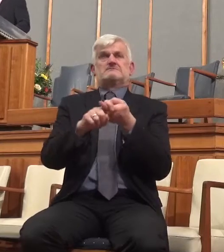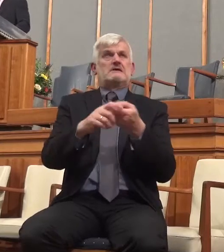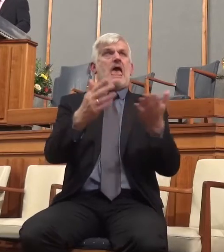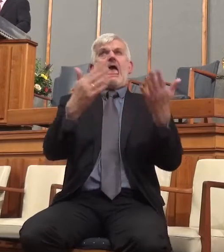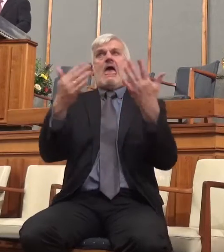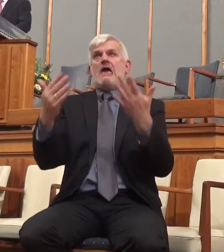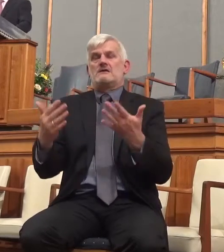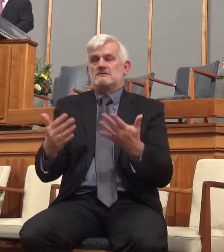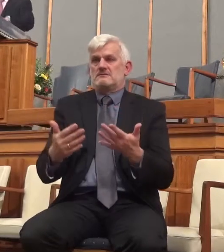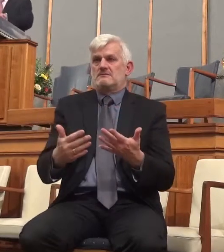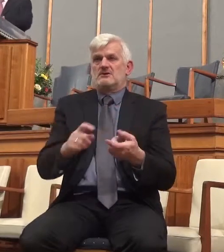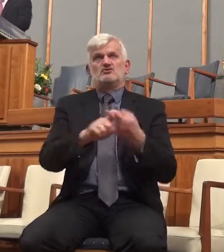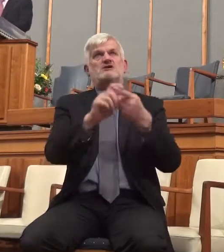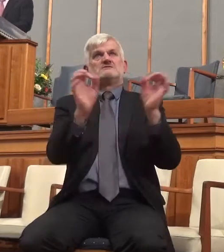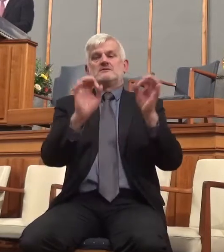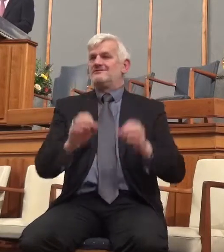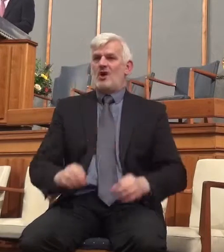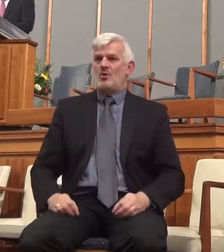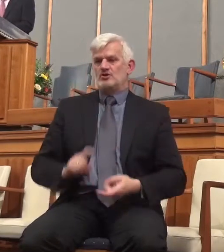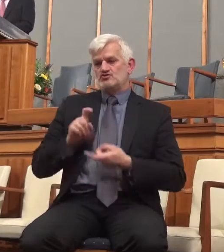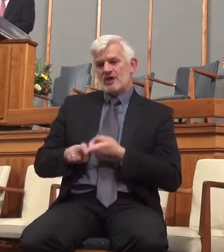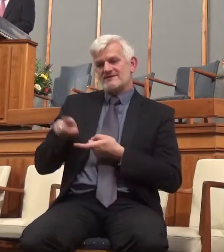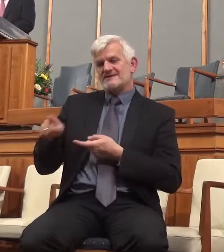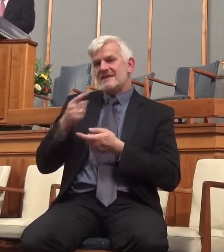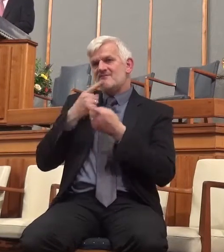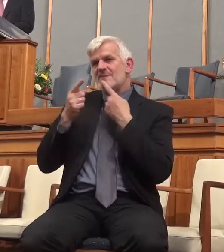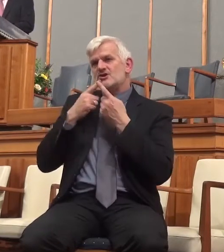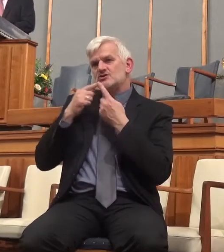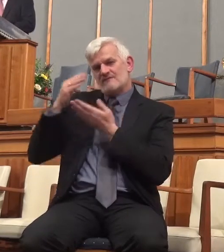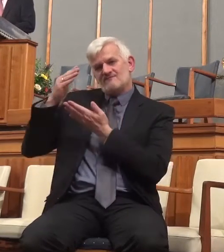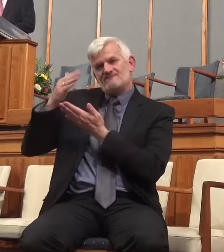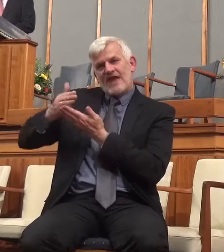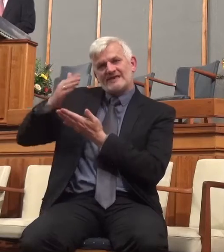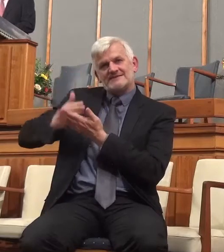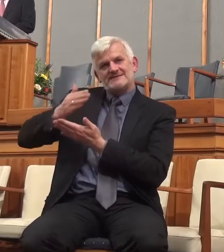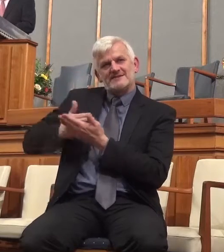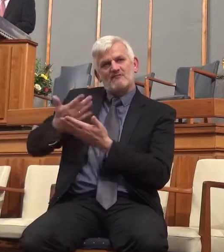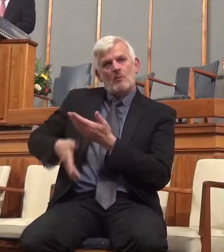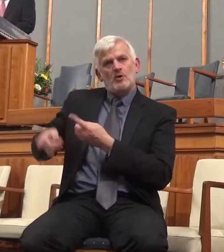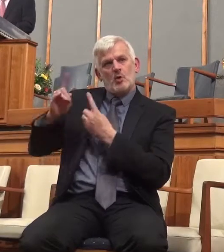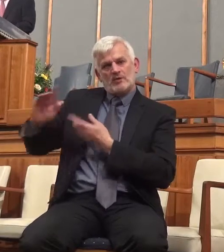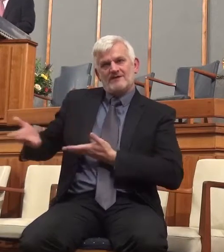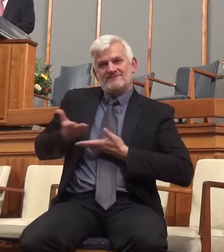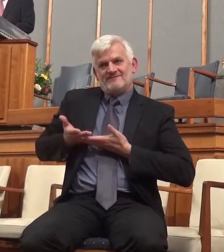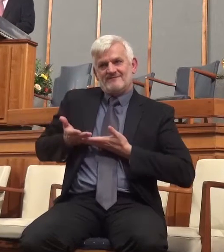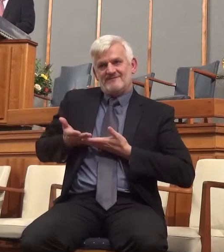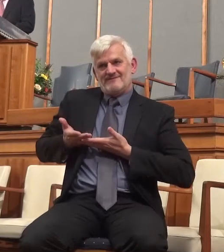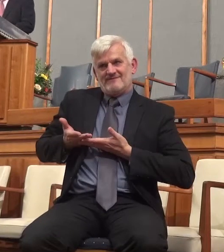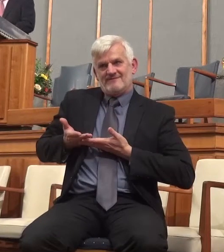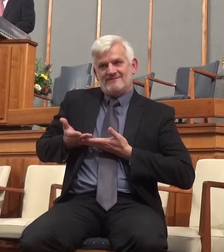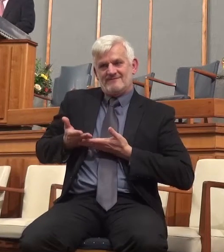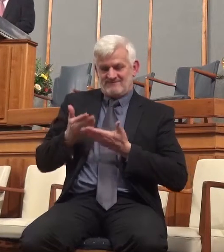in nothing. It's trusting information. Information that God gives about